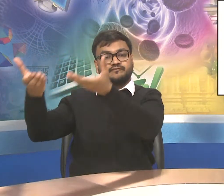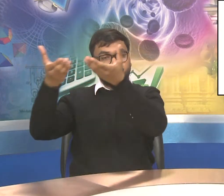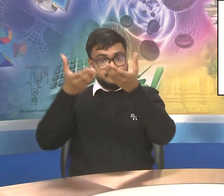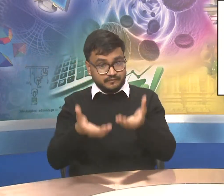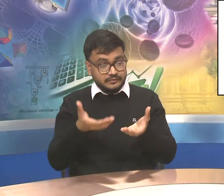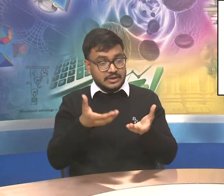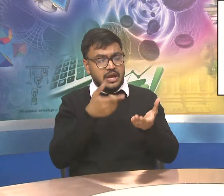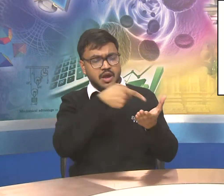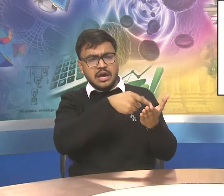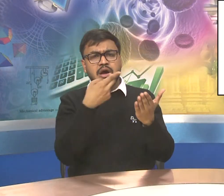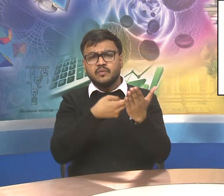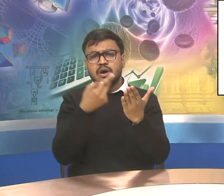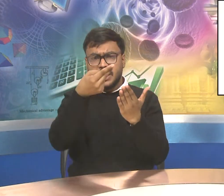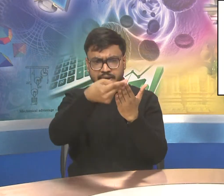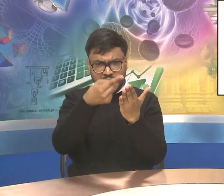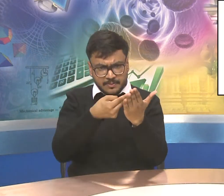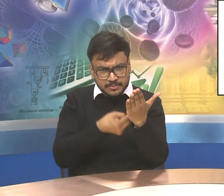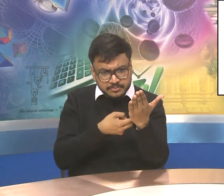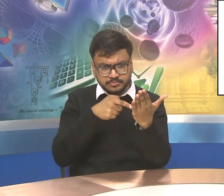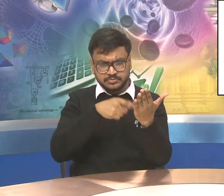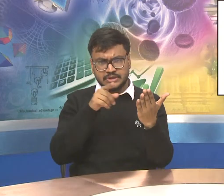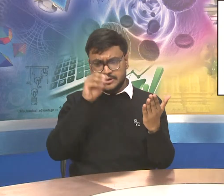handled manually.